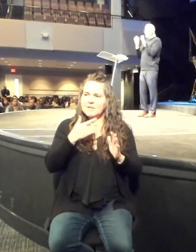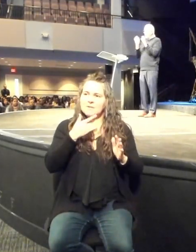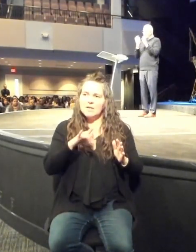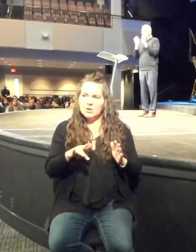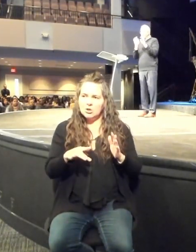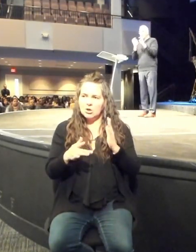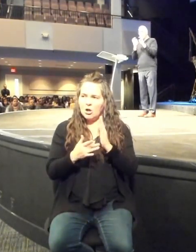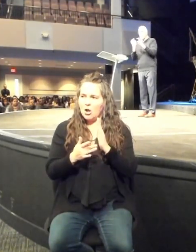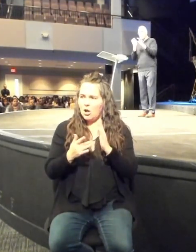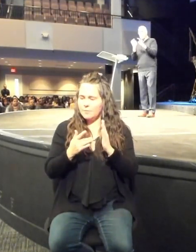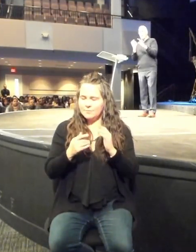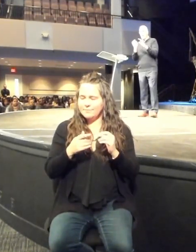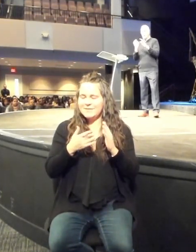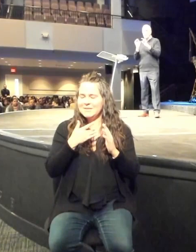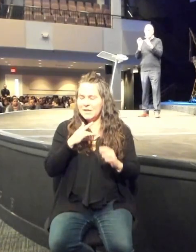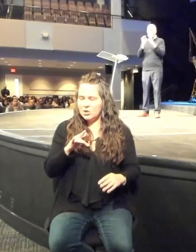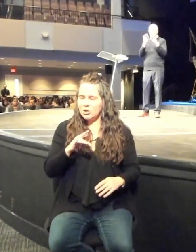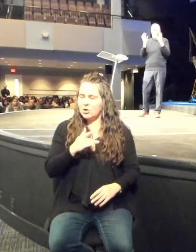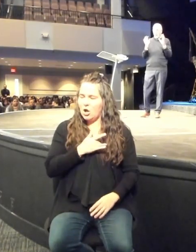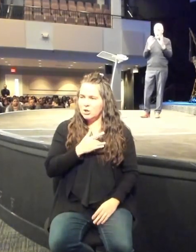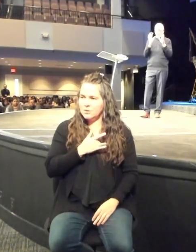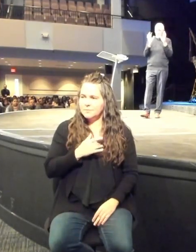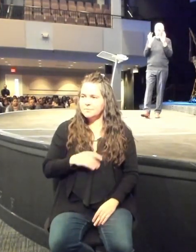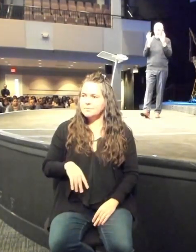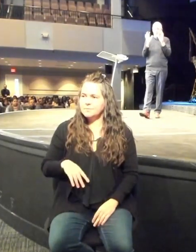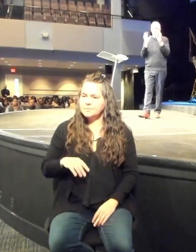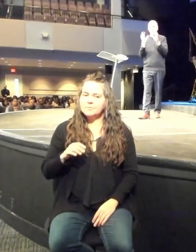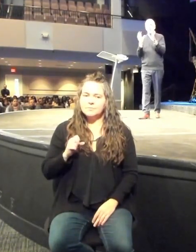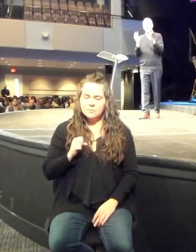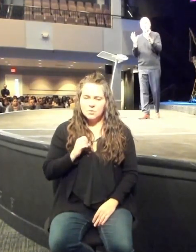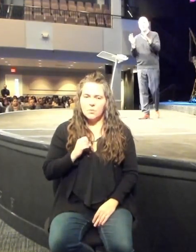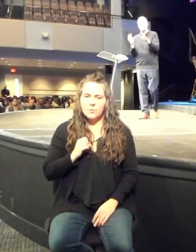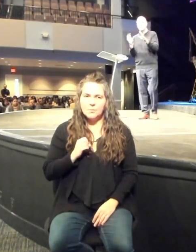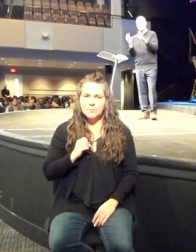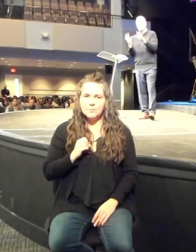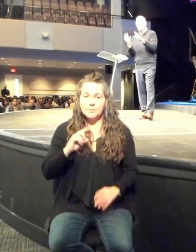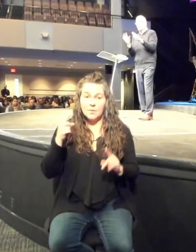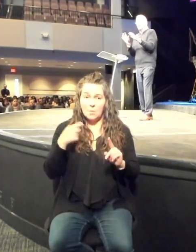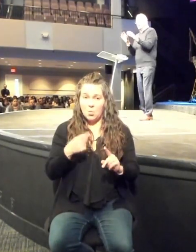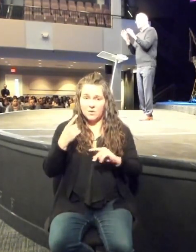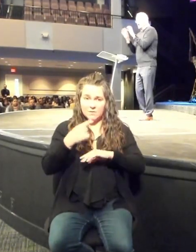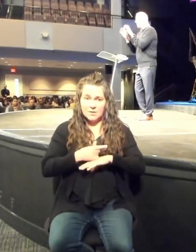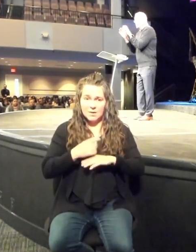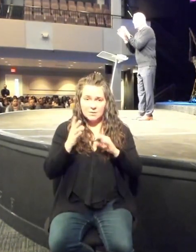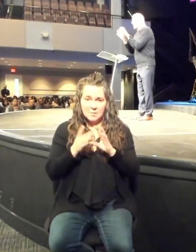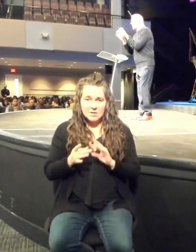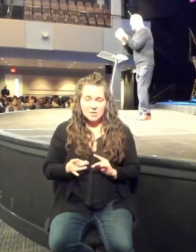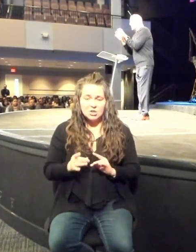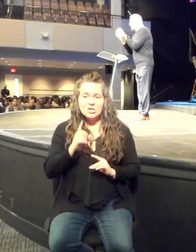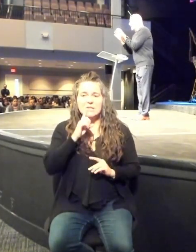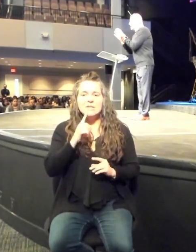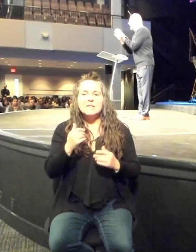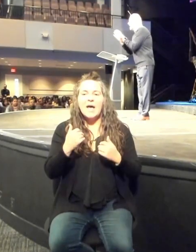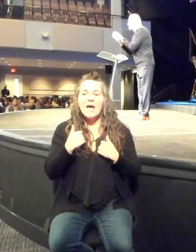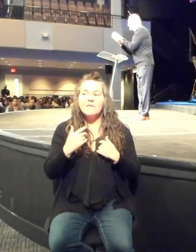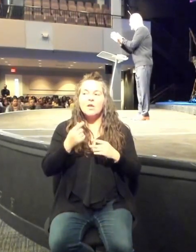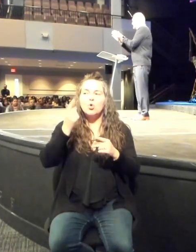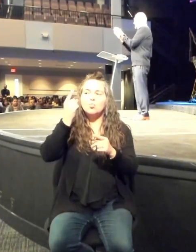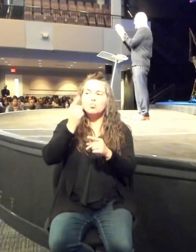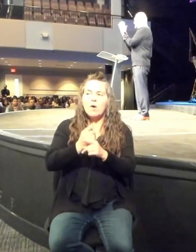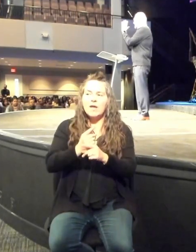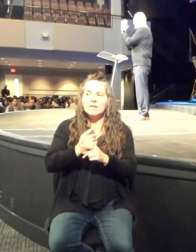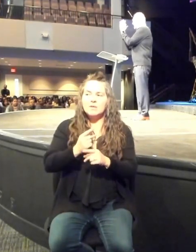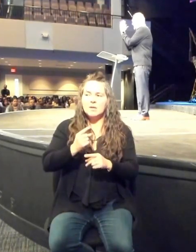Now, part of having a sensitive heart, this is where I want to get at the essence of today's message, is having a right